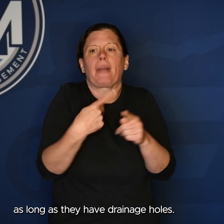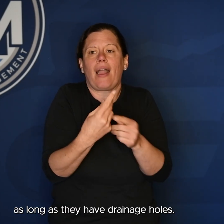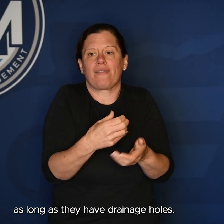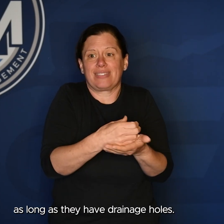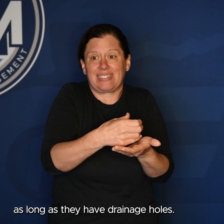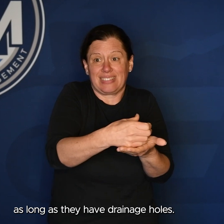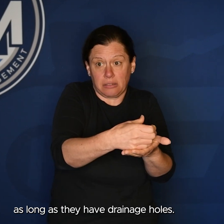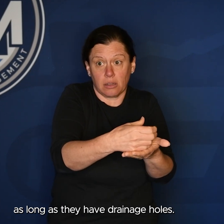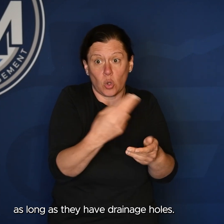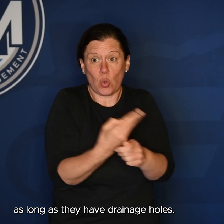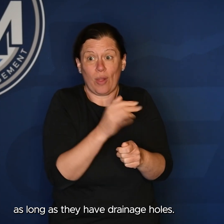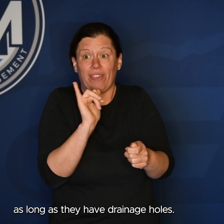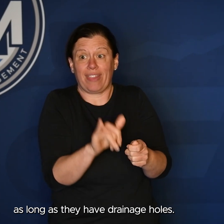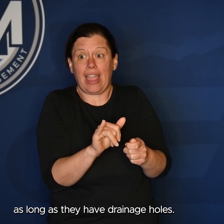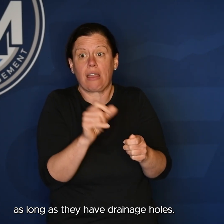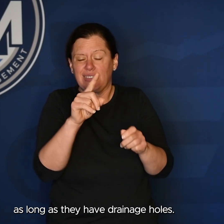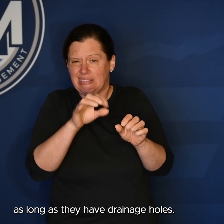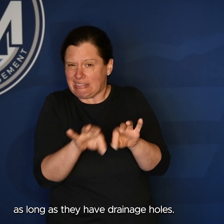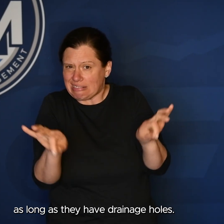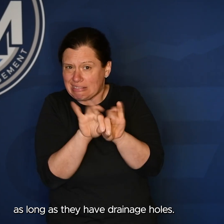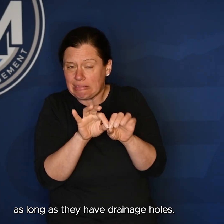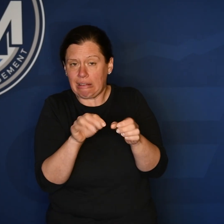as they have drainage holes.